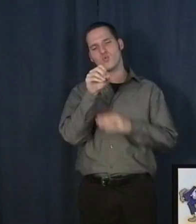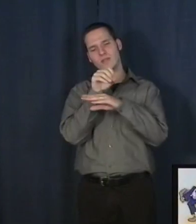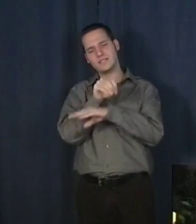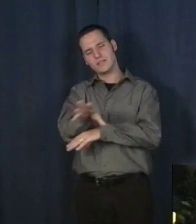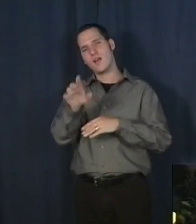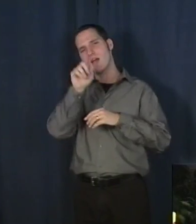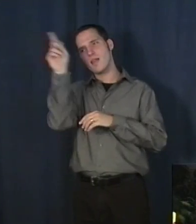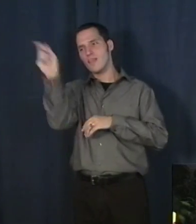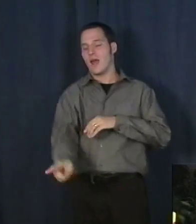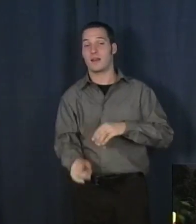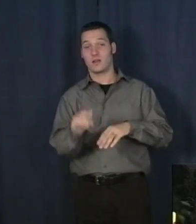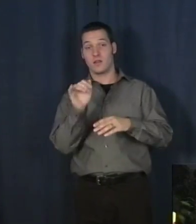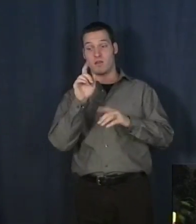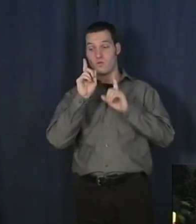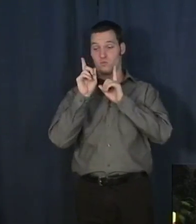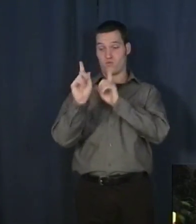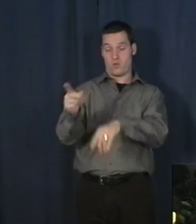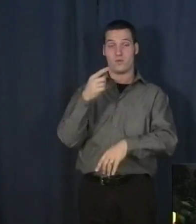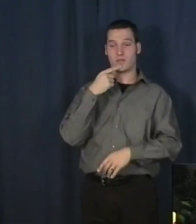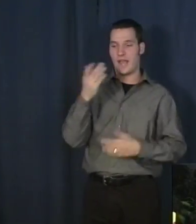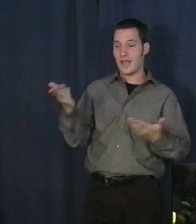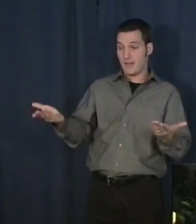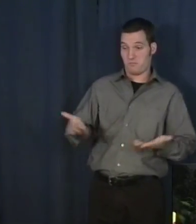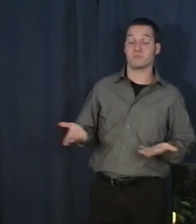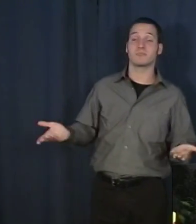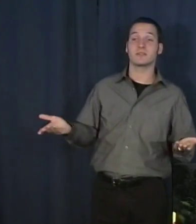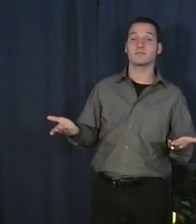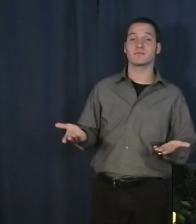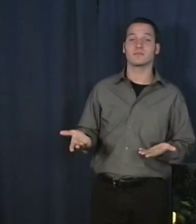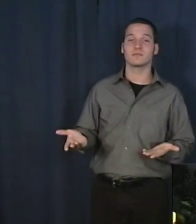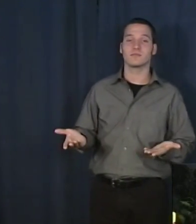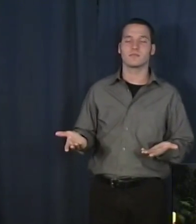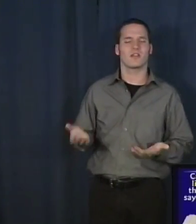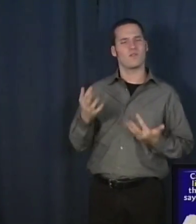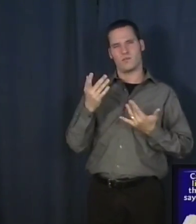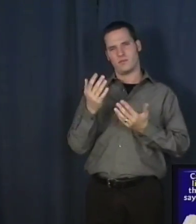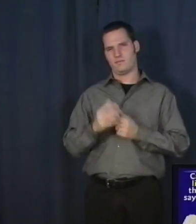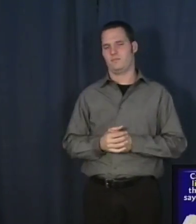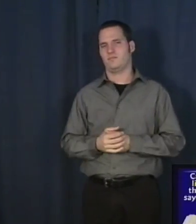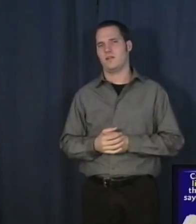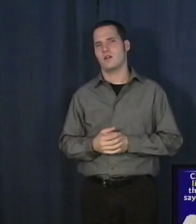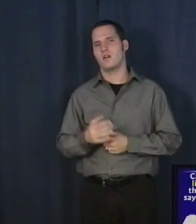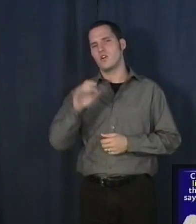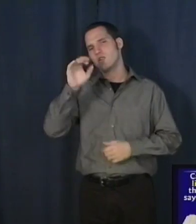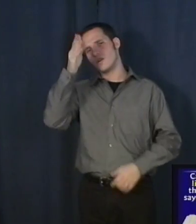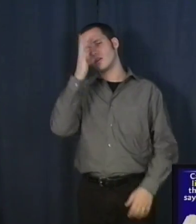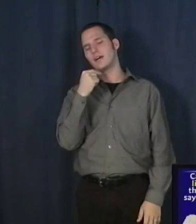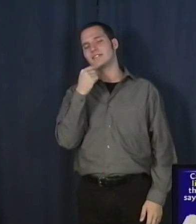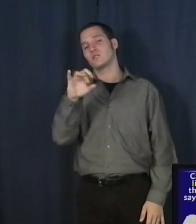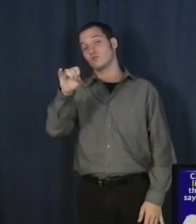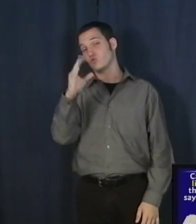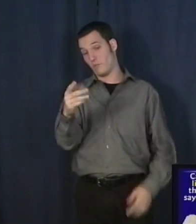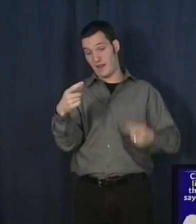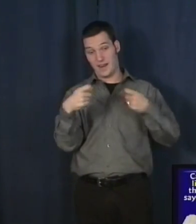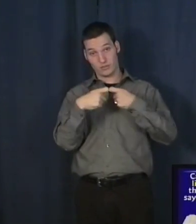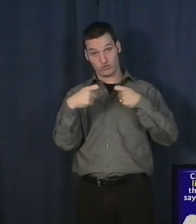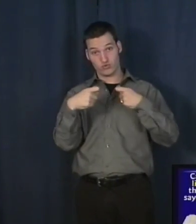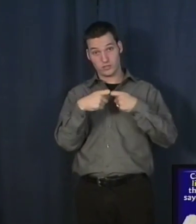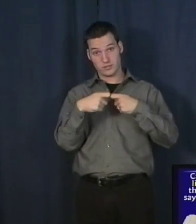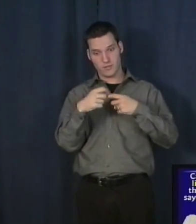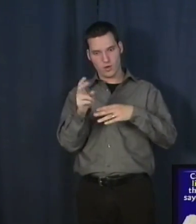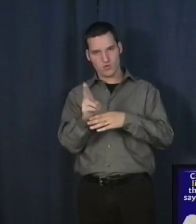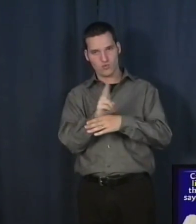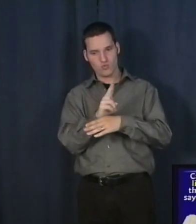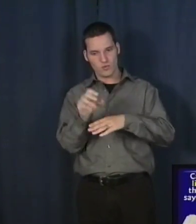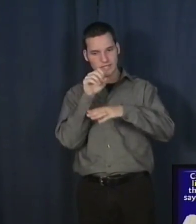God said, can you send the lightnings that they may go and say unto thee, here we are? Now wait a minute. Is God telling Job